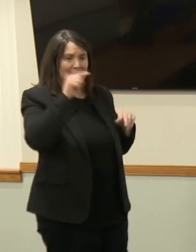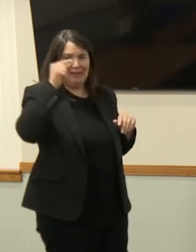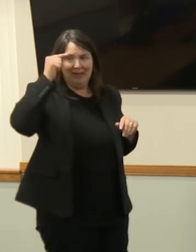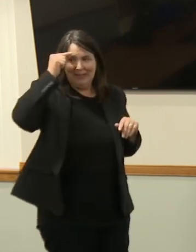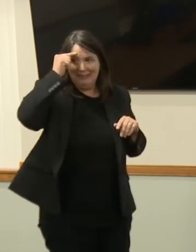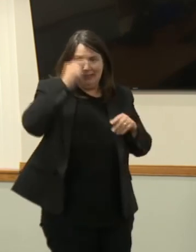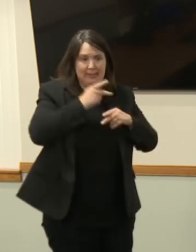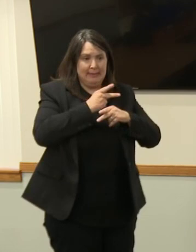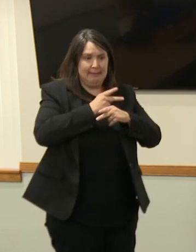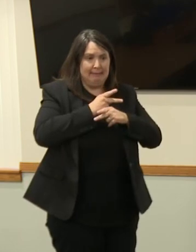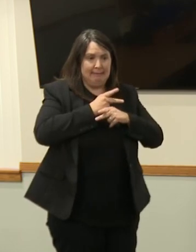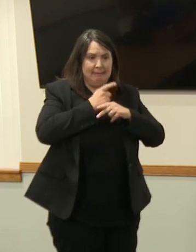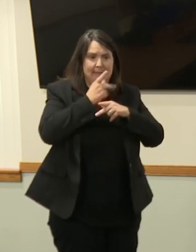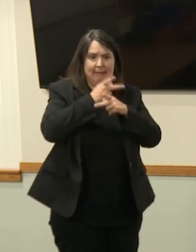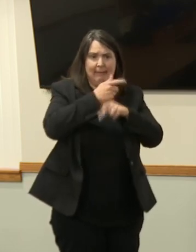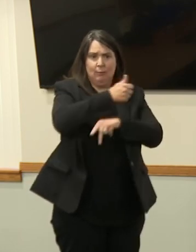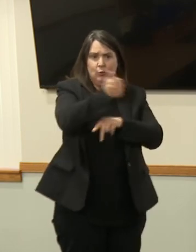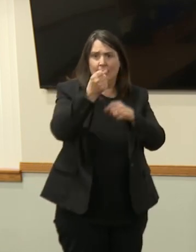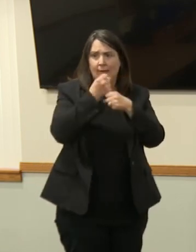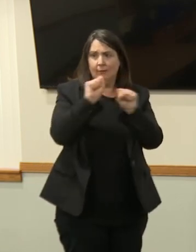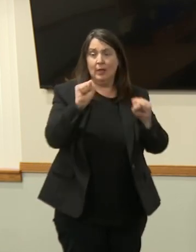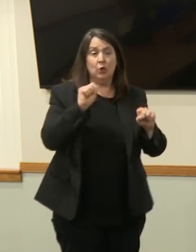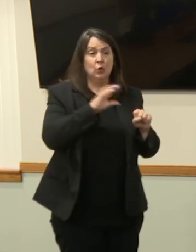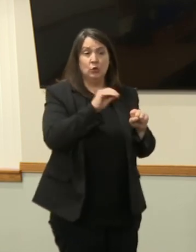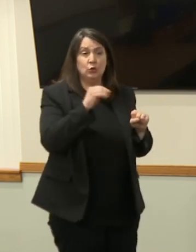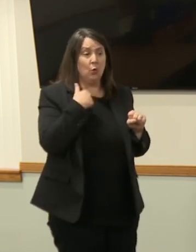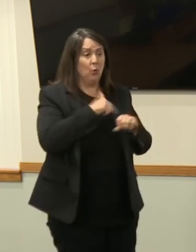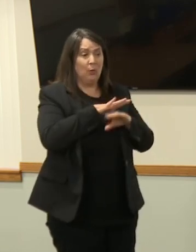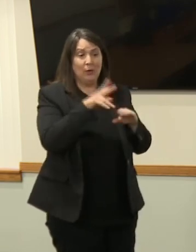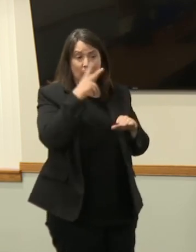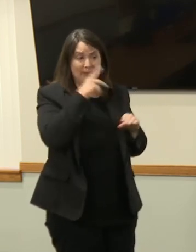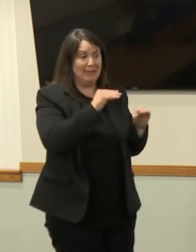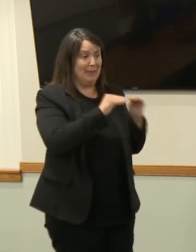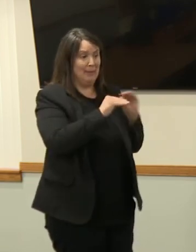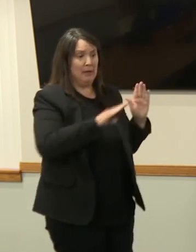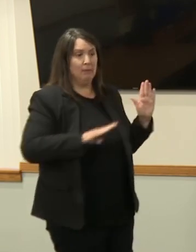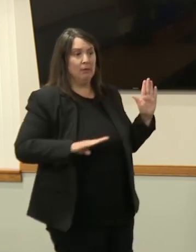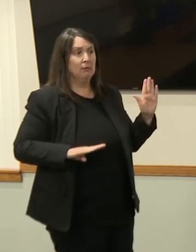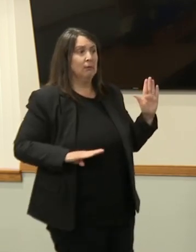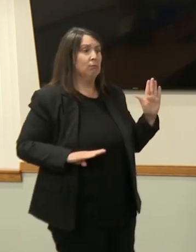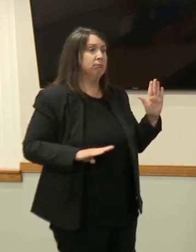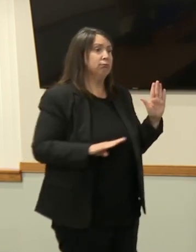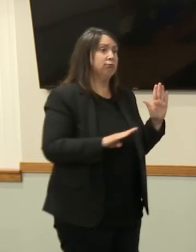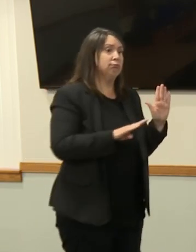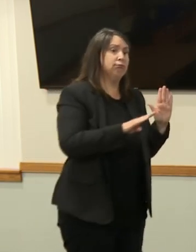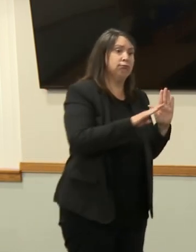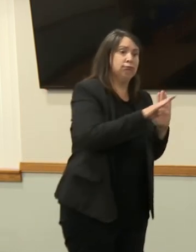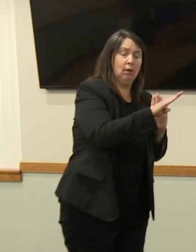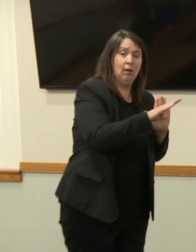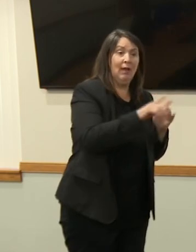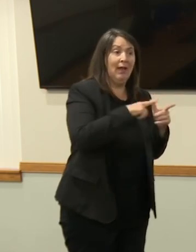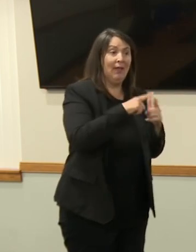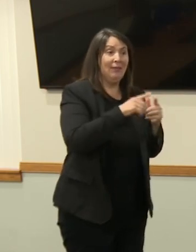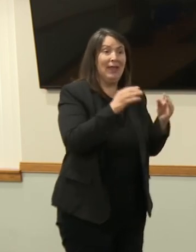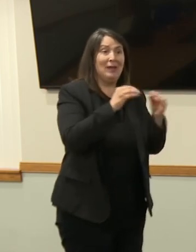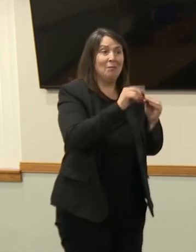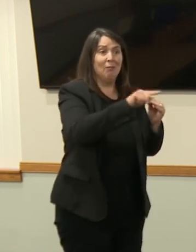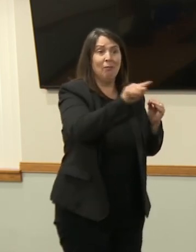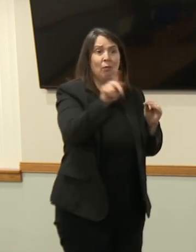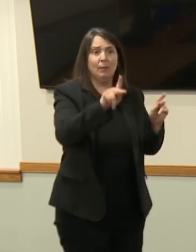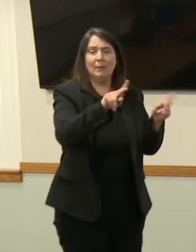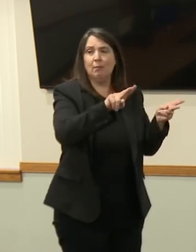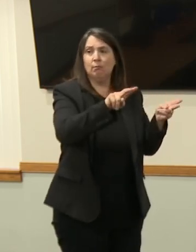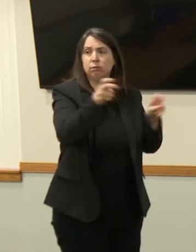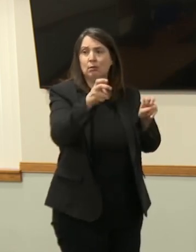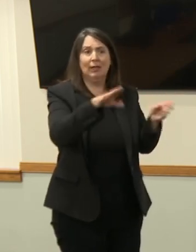as a community so that we don't start growing at an exponential rate in terms of our cases and then mortality. So are we